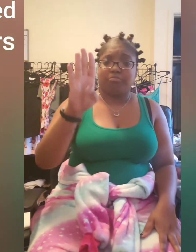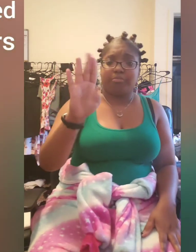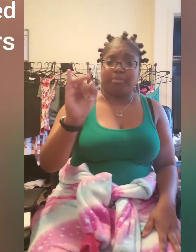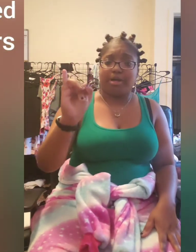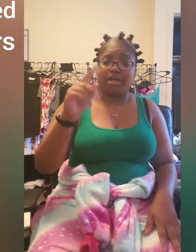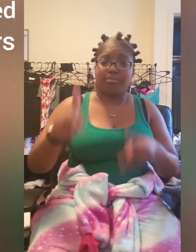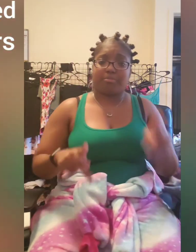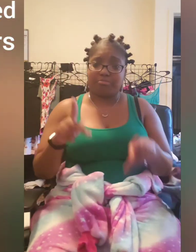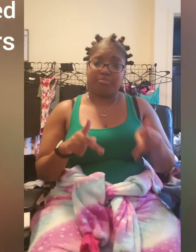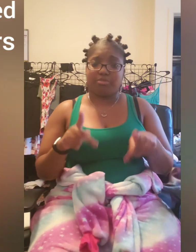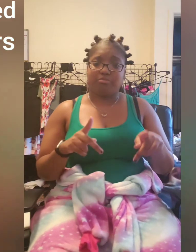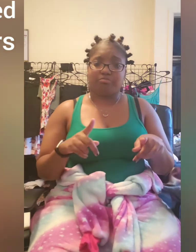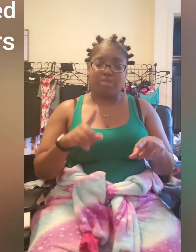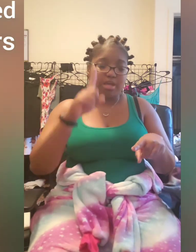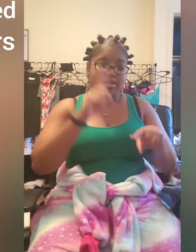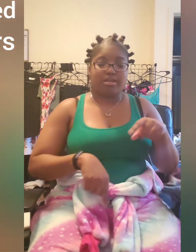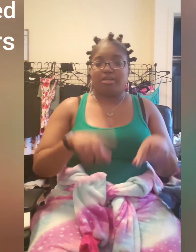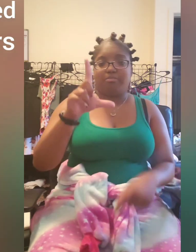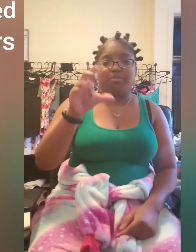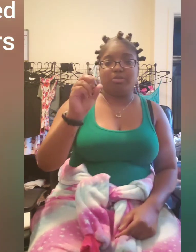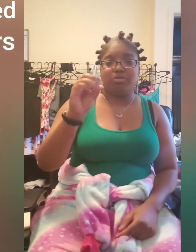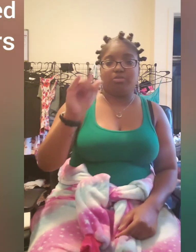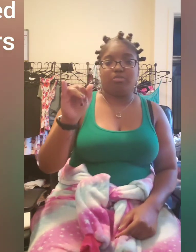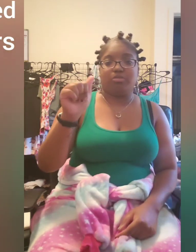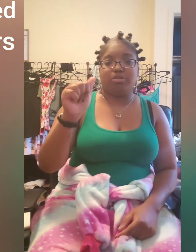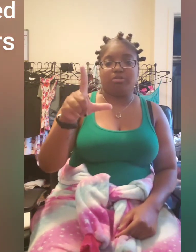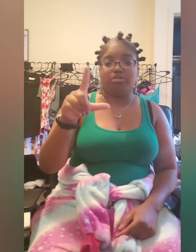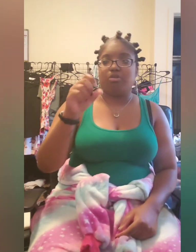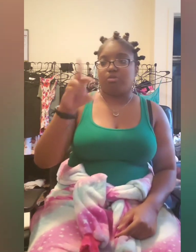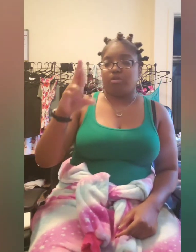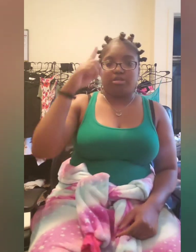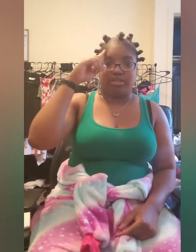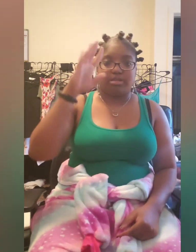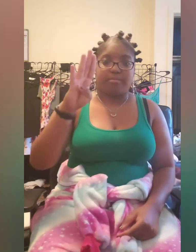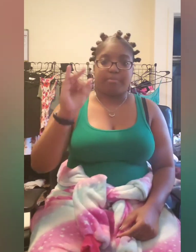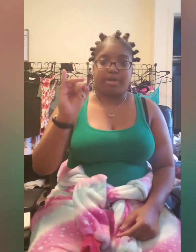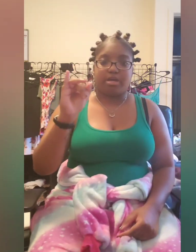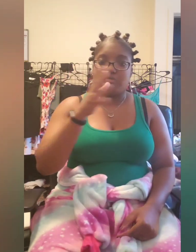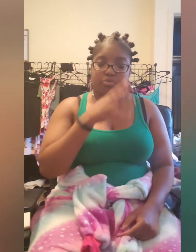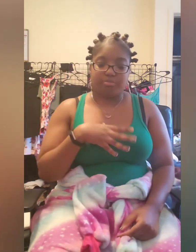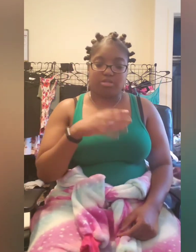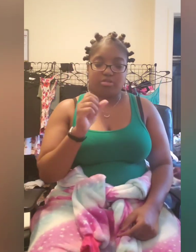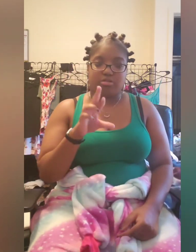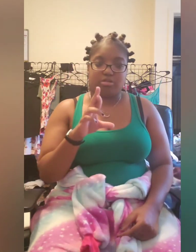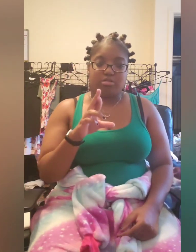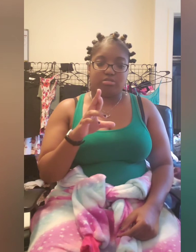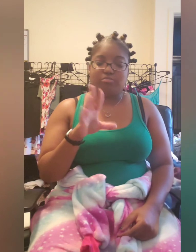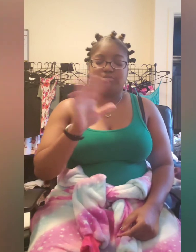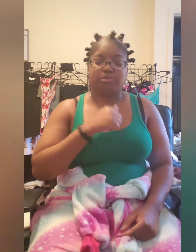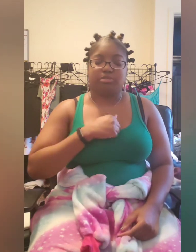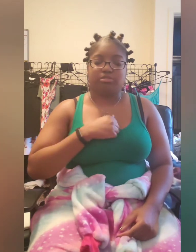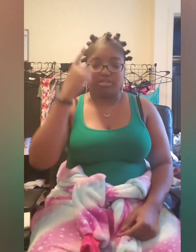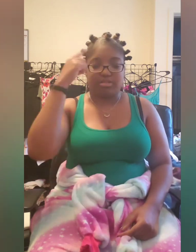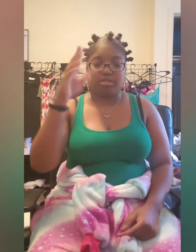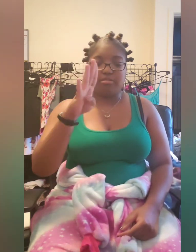Another misconception that I heard is that bisexual people need both genders. And that's not true. And